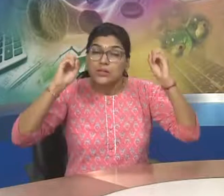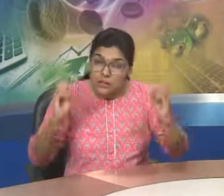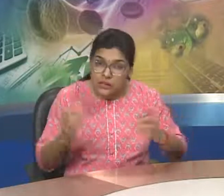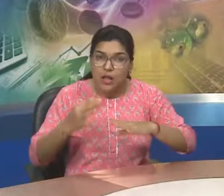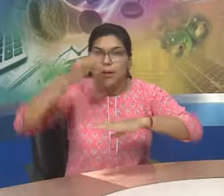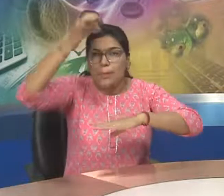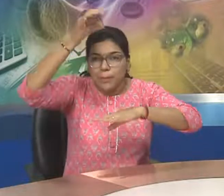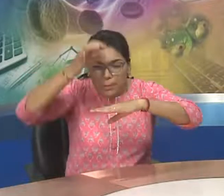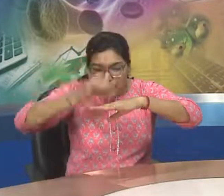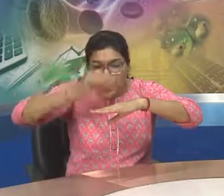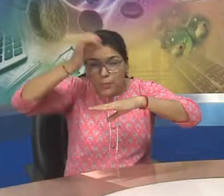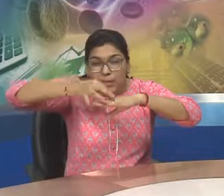earth.